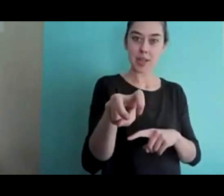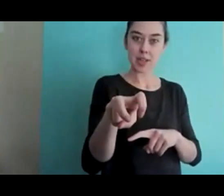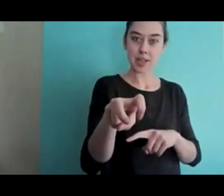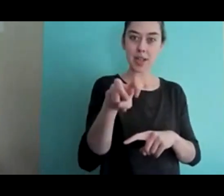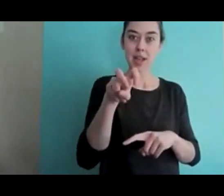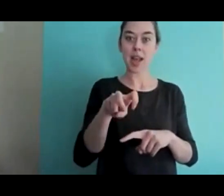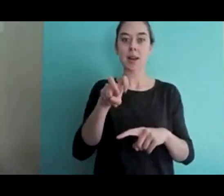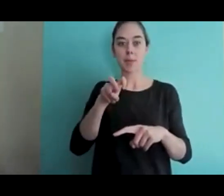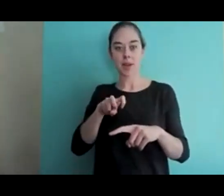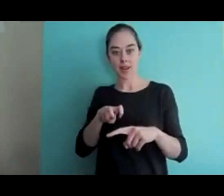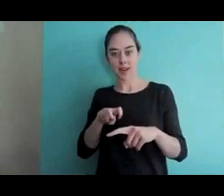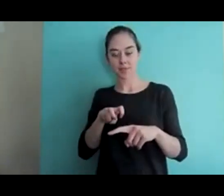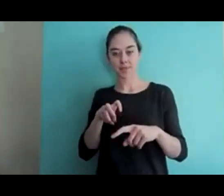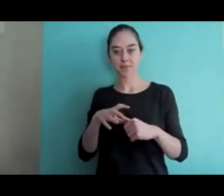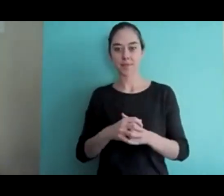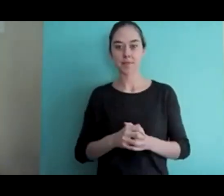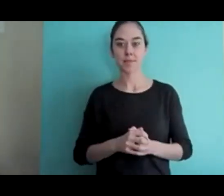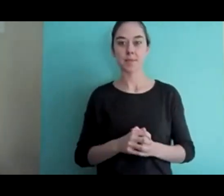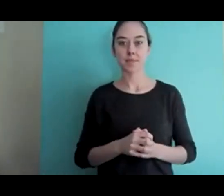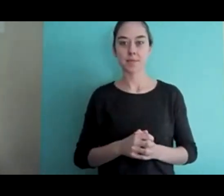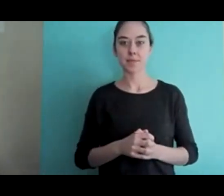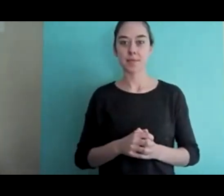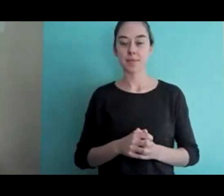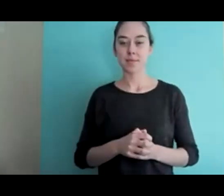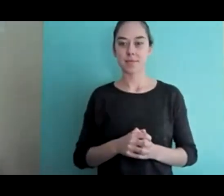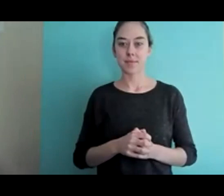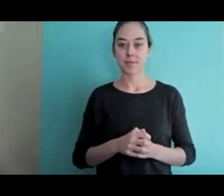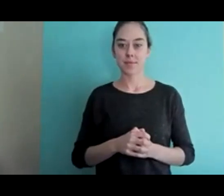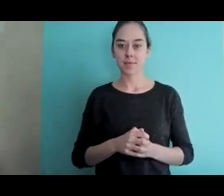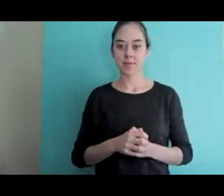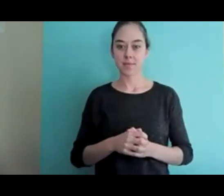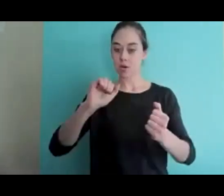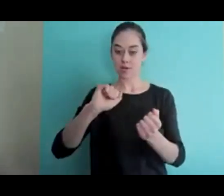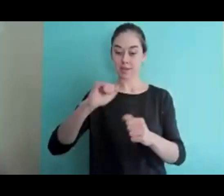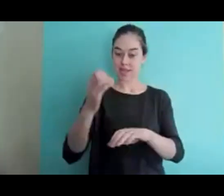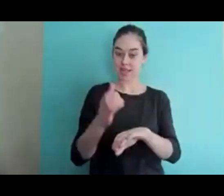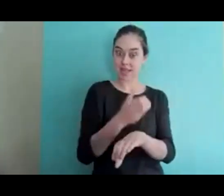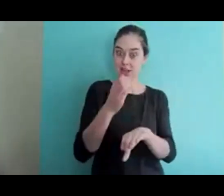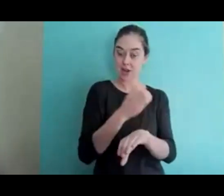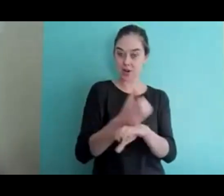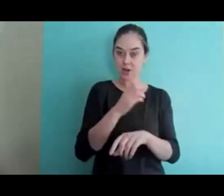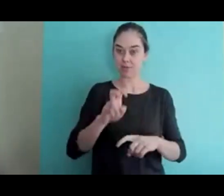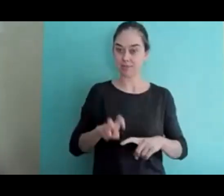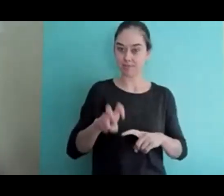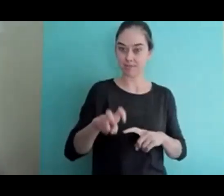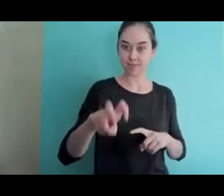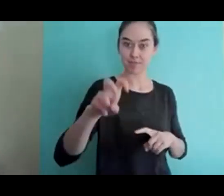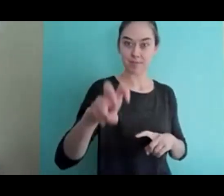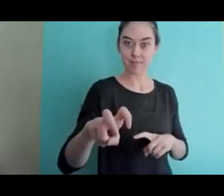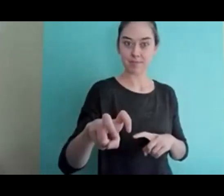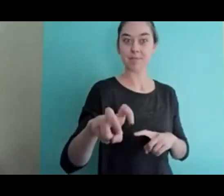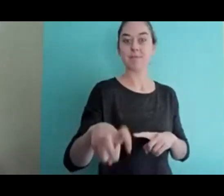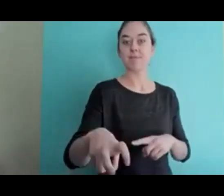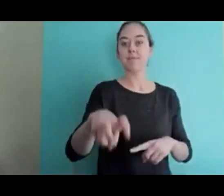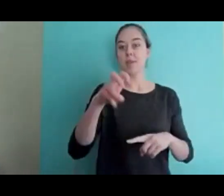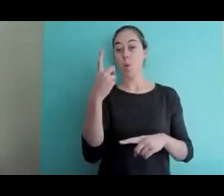Change over and behind. Keep changing. Nearly there. And back